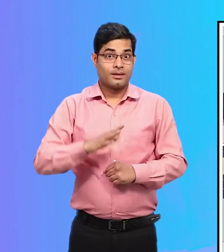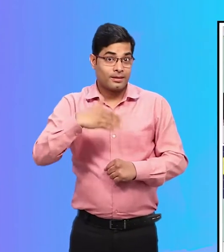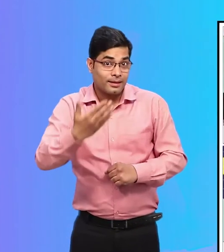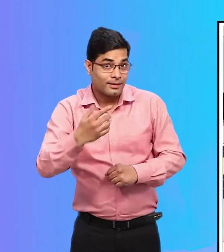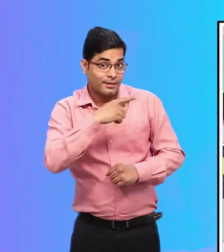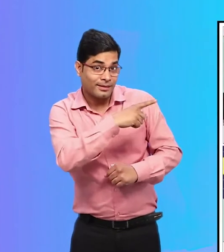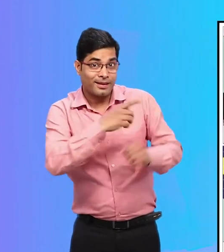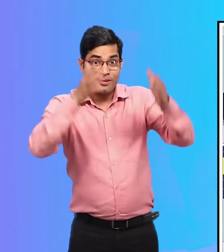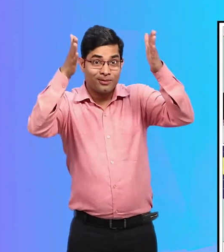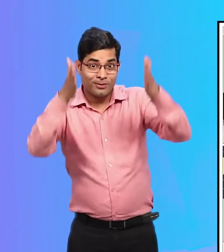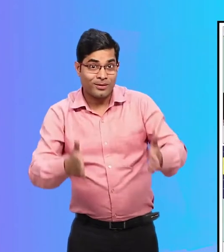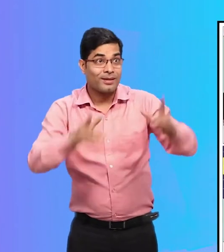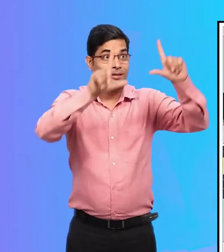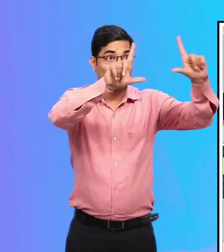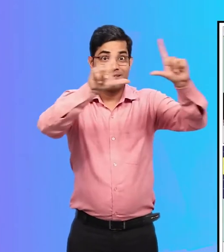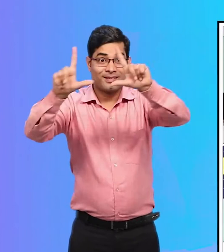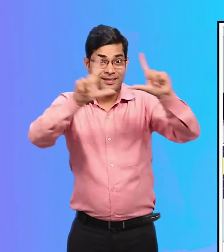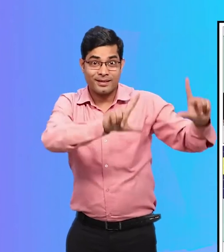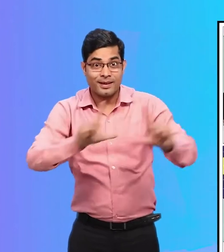9. The next frame has three pictures